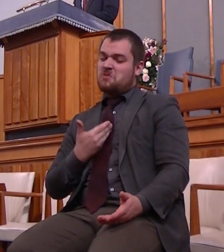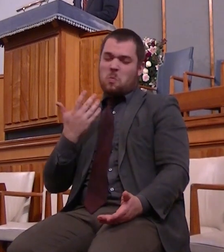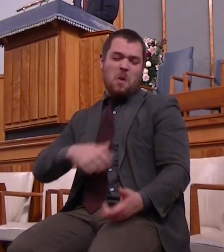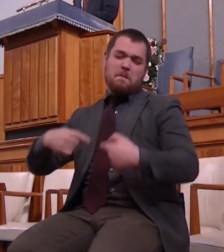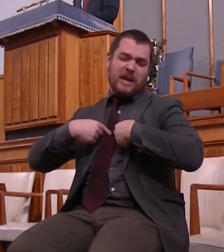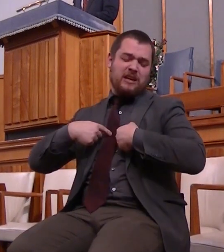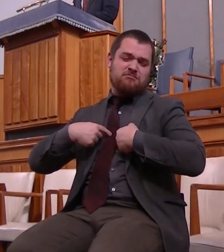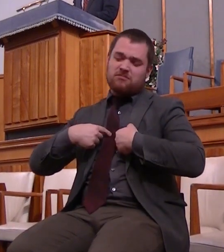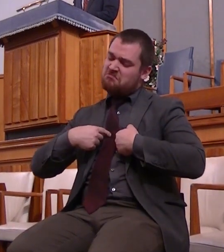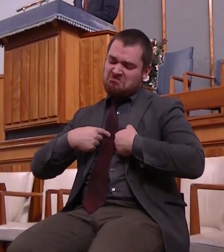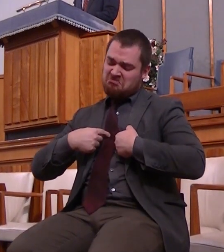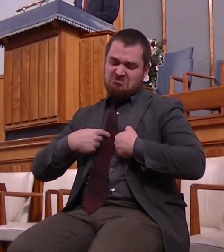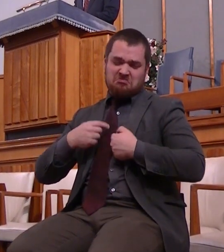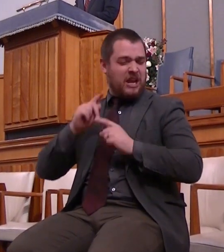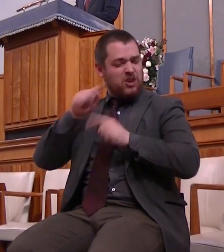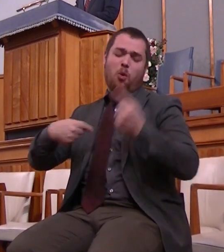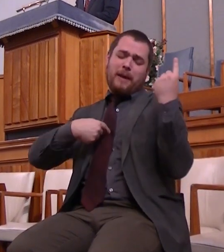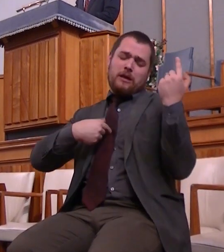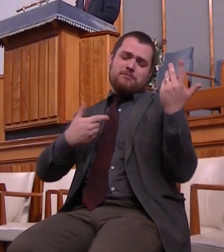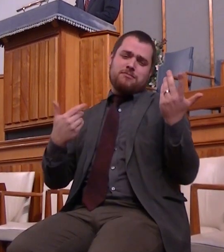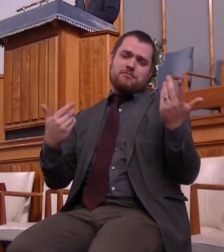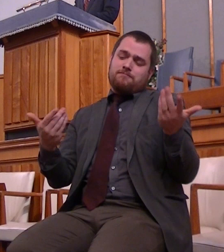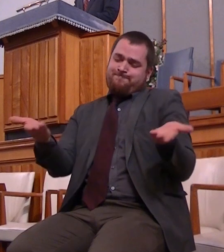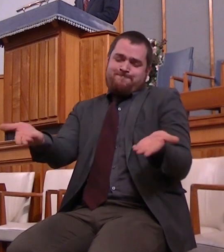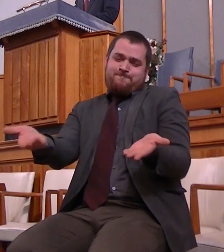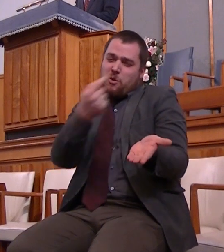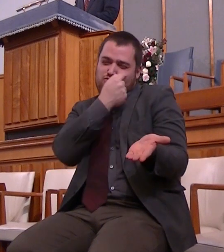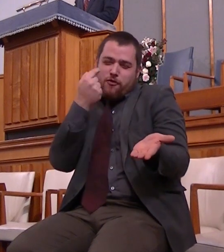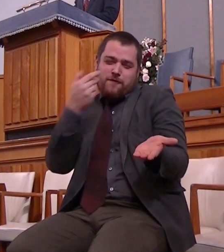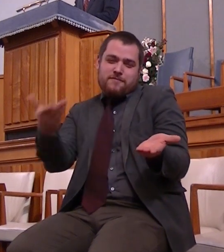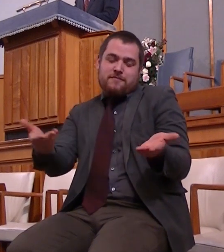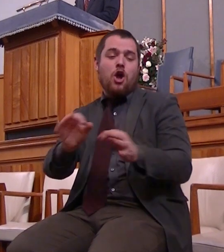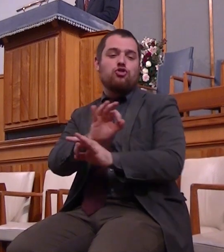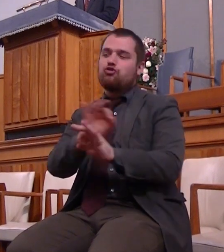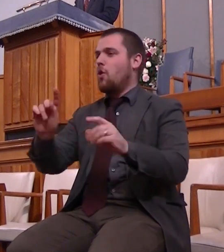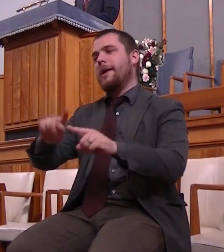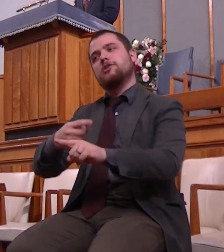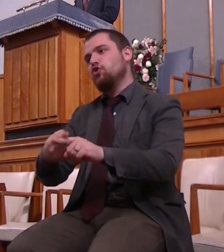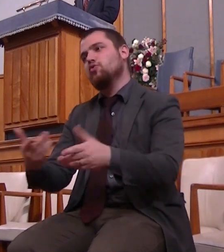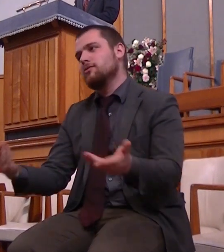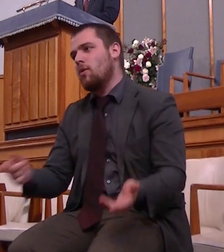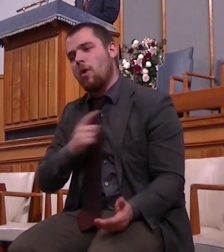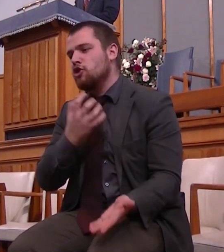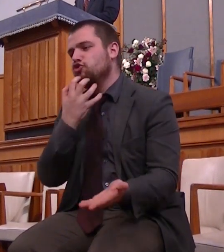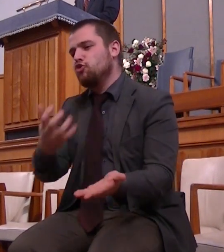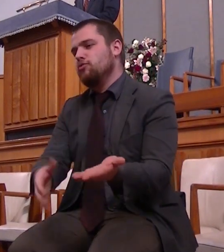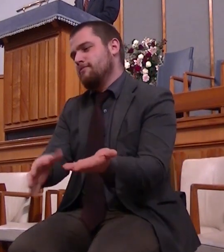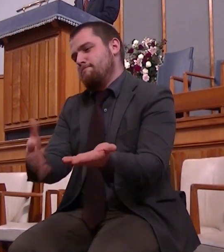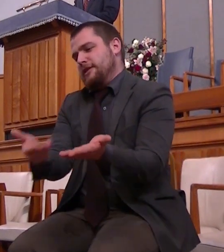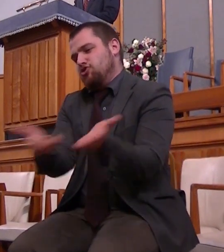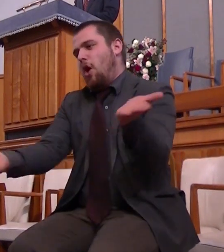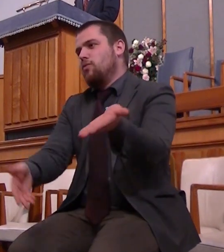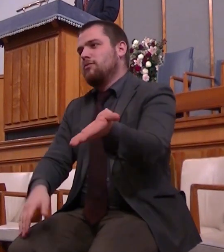will not turn to me and listen and come to me. So there's no excuse for you. You wouldn't have been any different